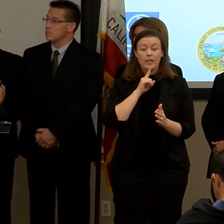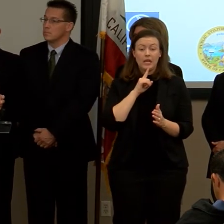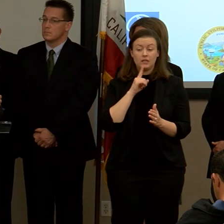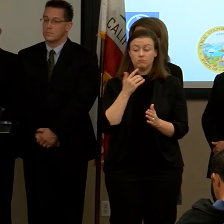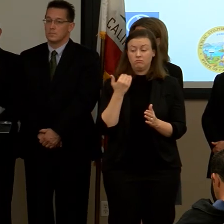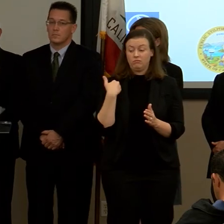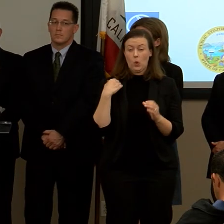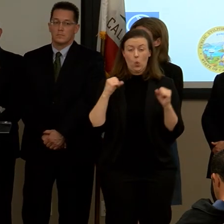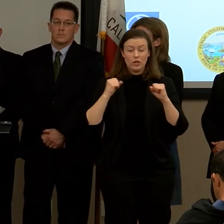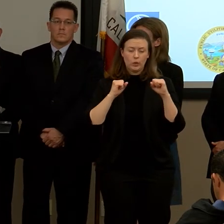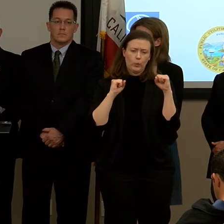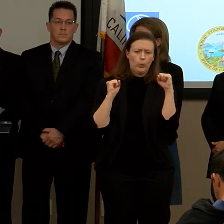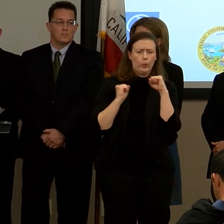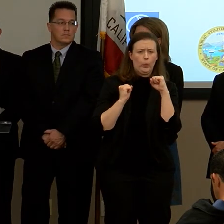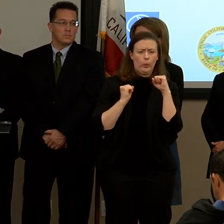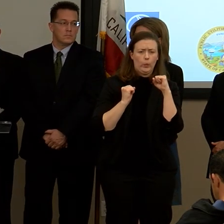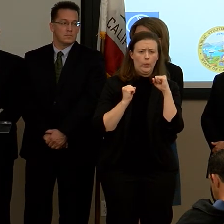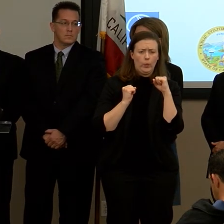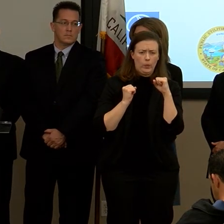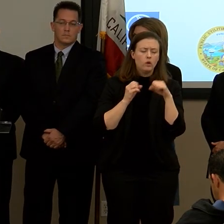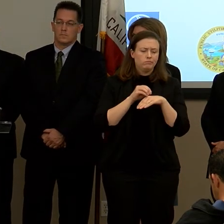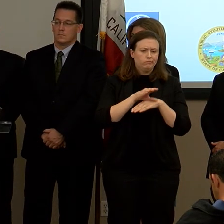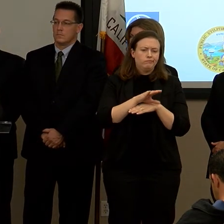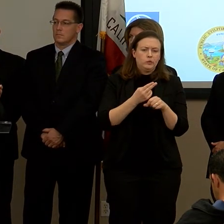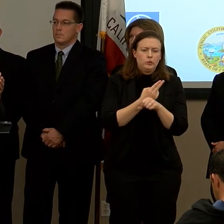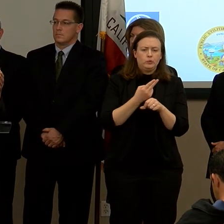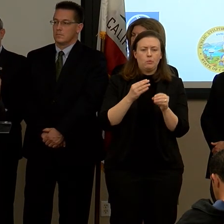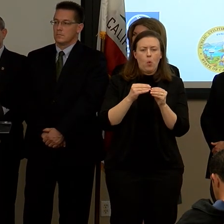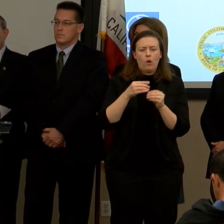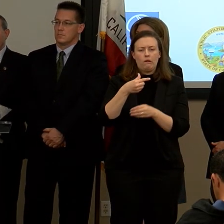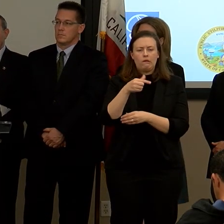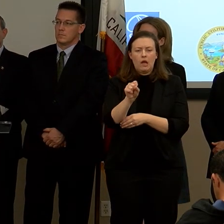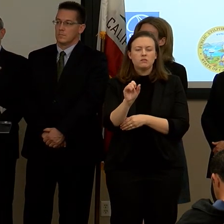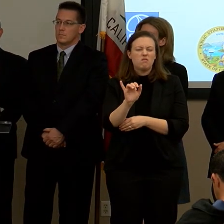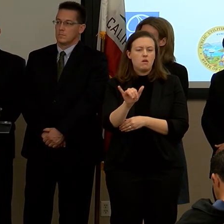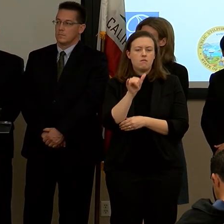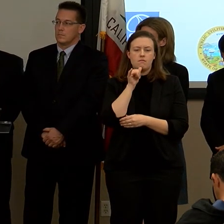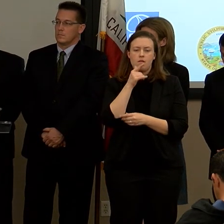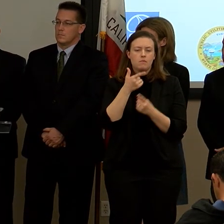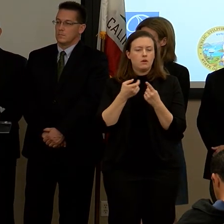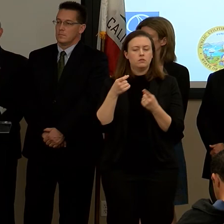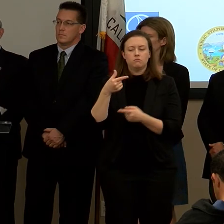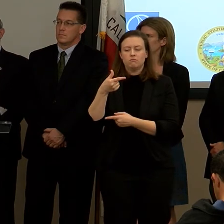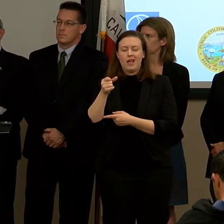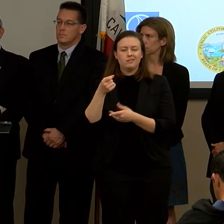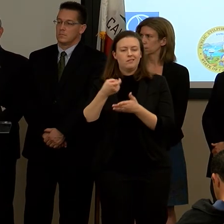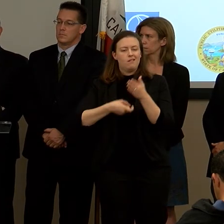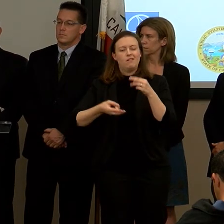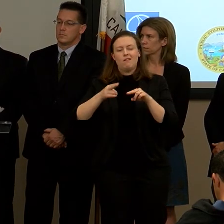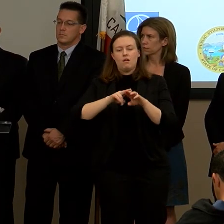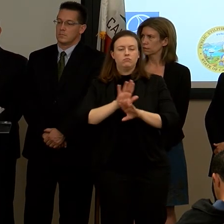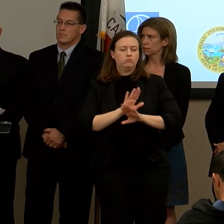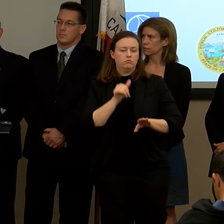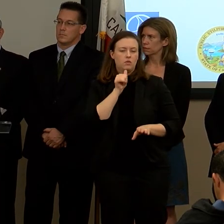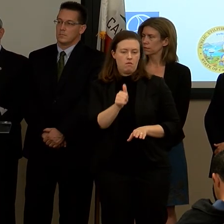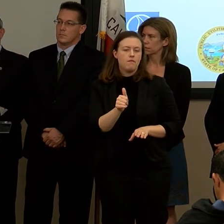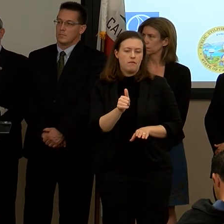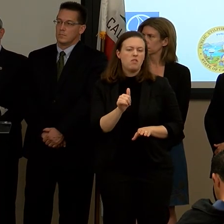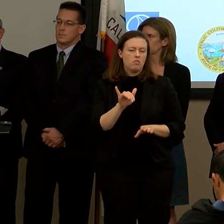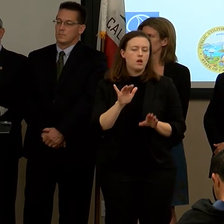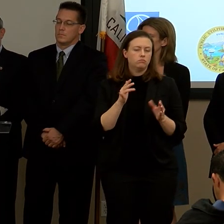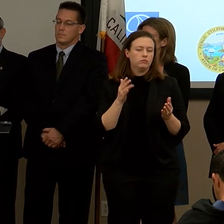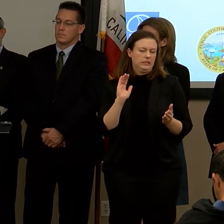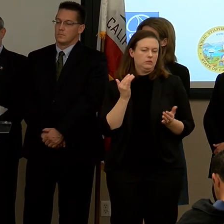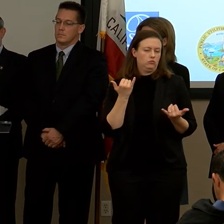cold winter that we've had. And so we'll continue to monitor that, but I think that we're pretty clear that that's the